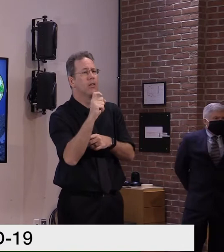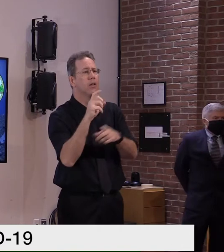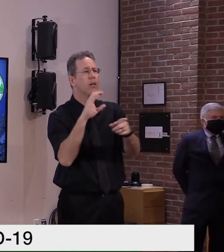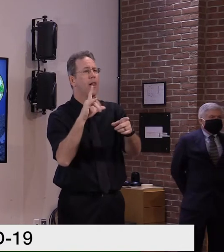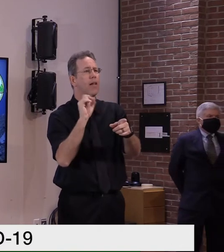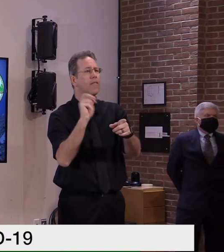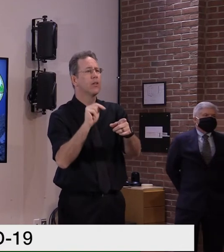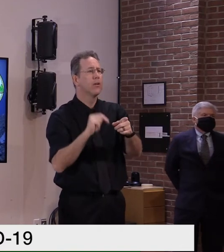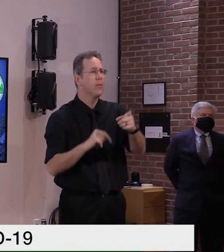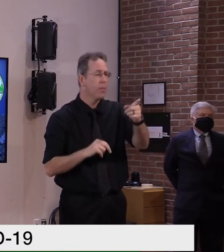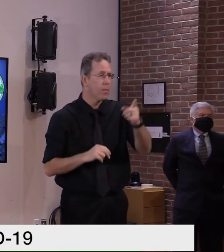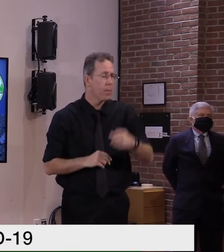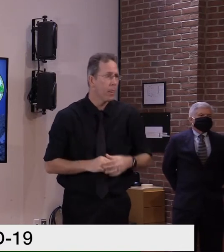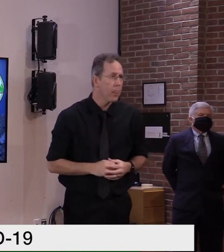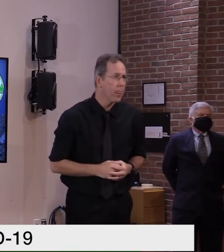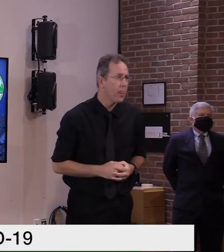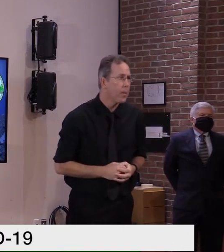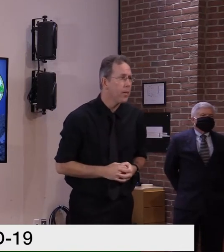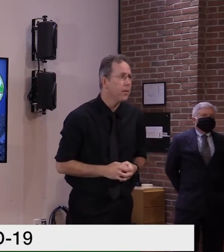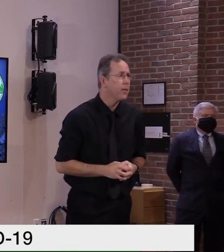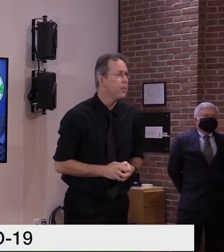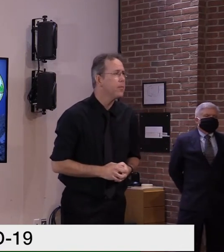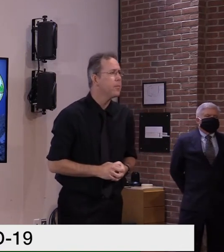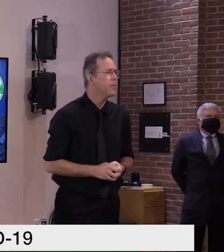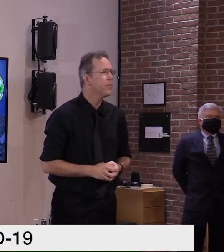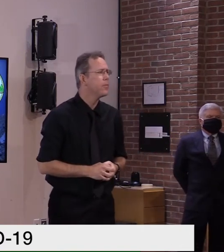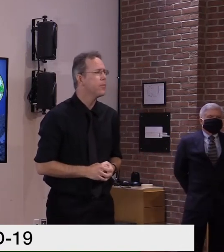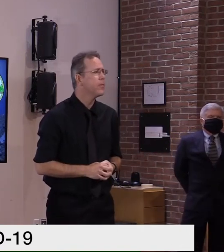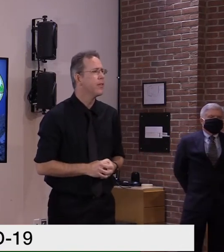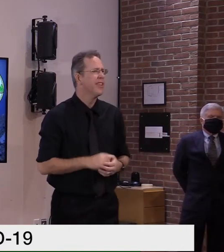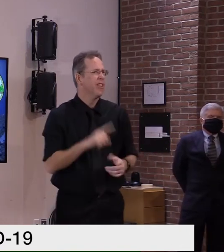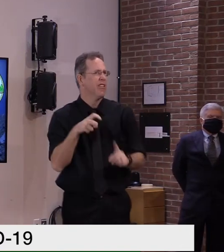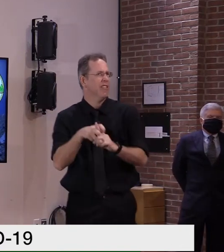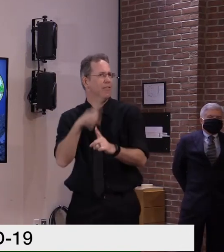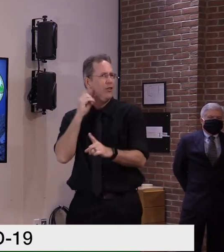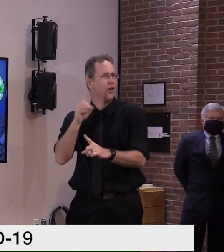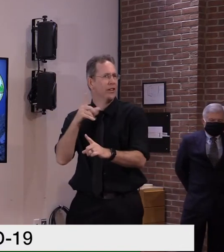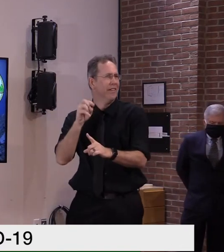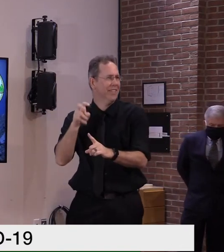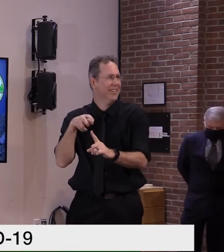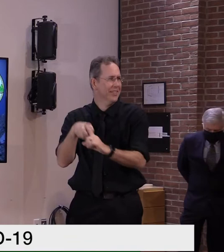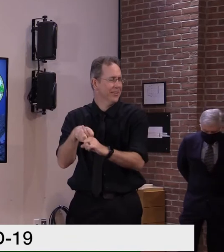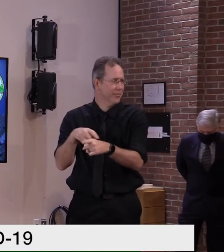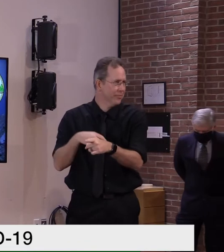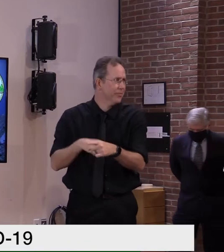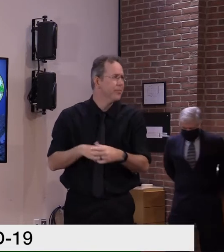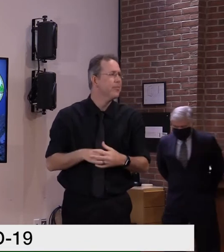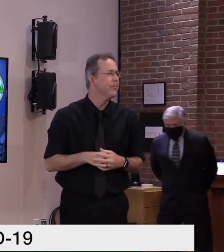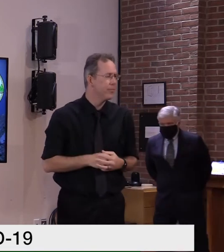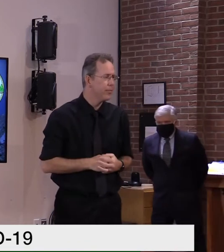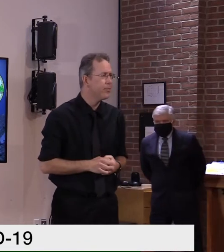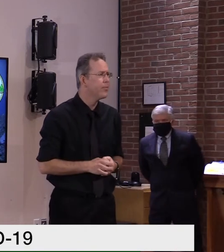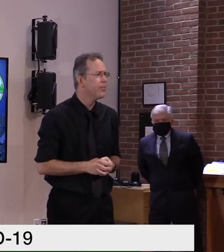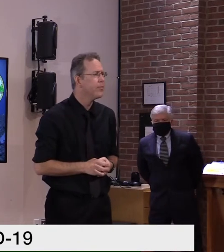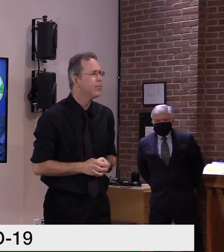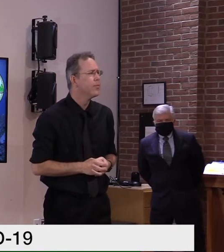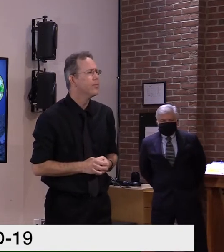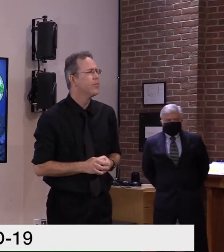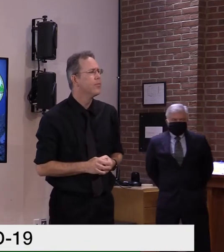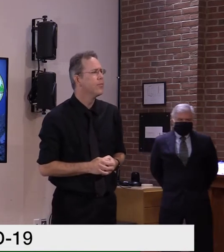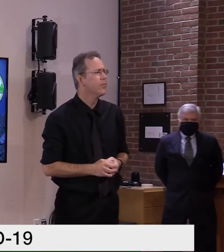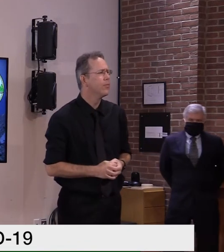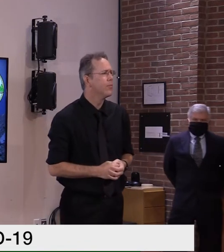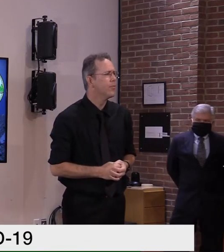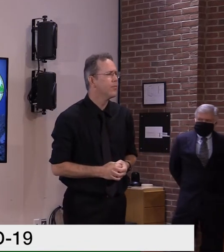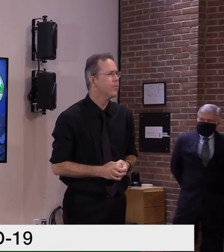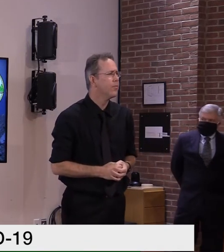Probably a couple questions for Dr. Levine. So previously this summer, you'd expressed concern about using antigen tests because